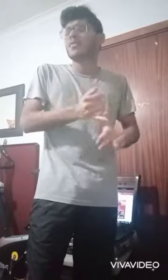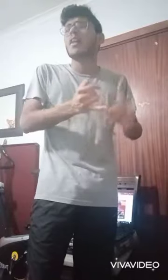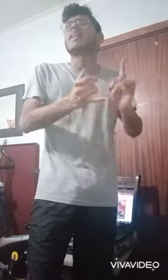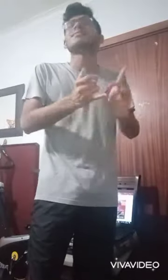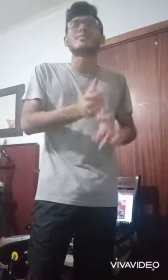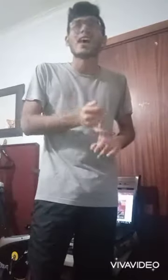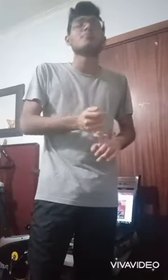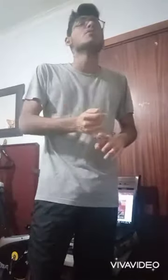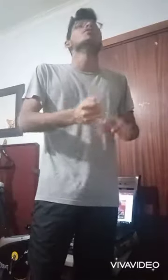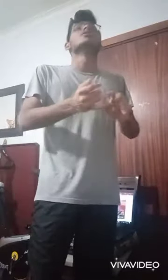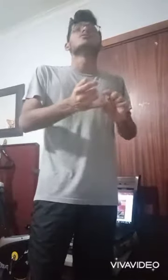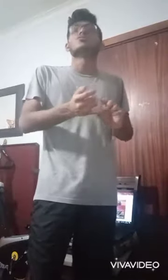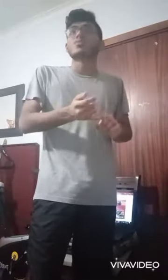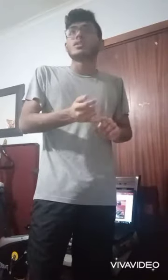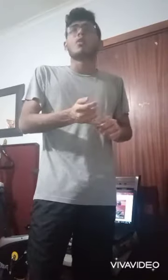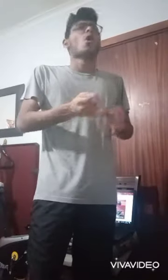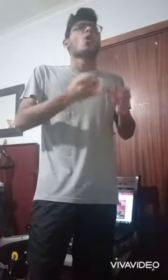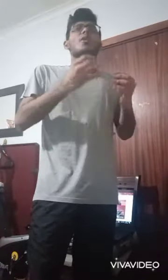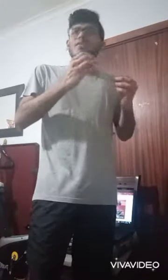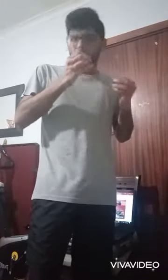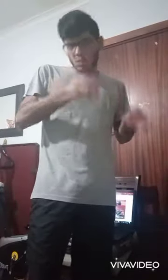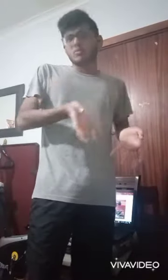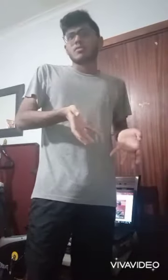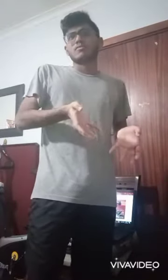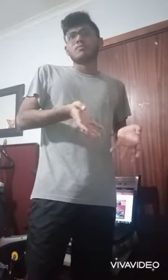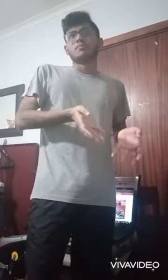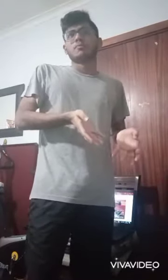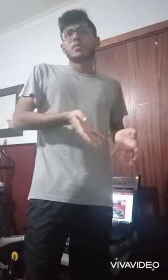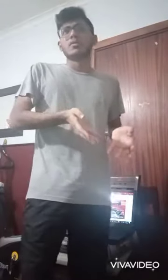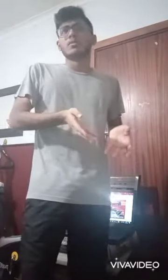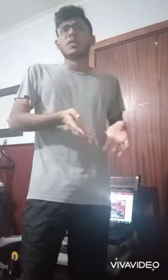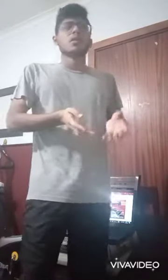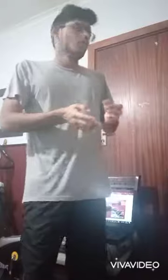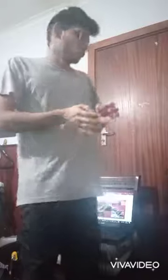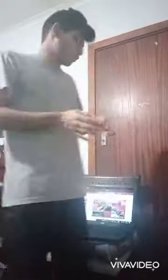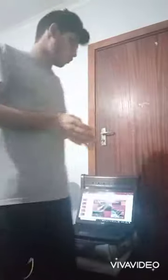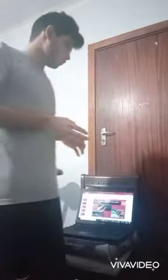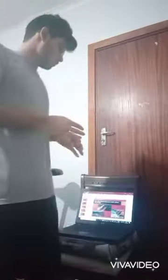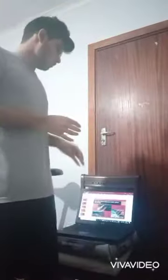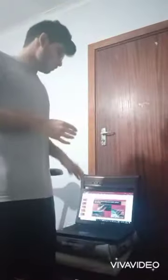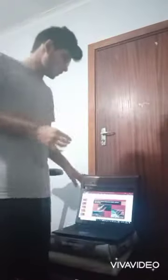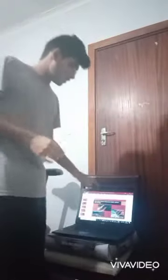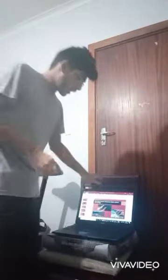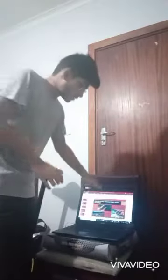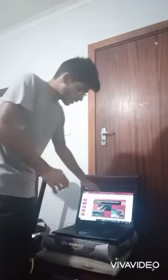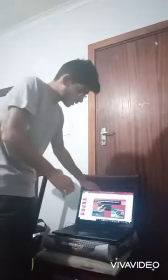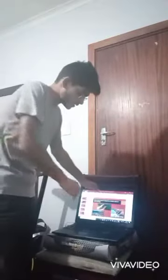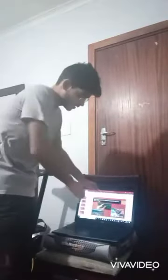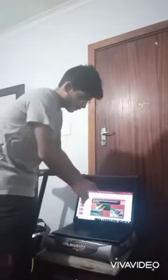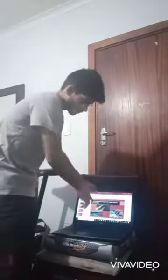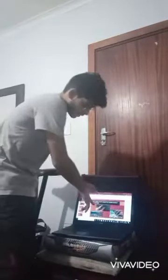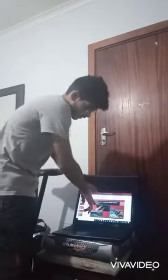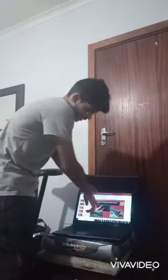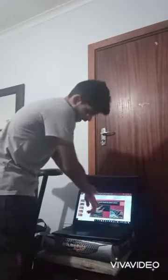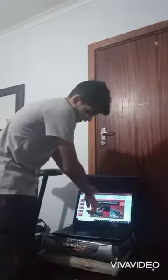river, a dam, a stream, or even the ocean. So as we can see that they have